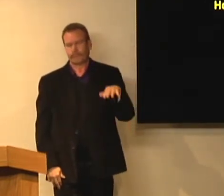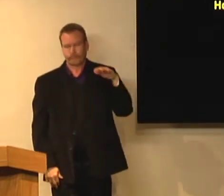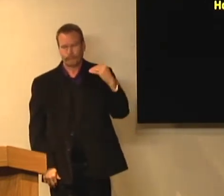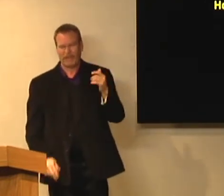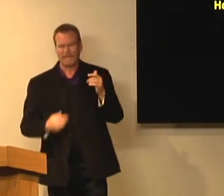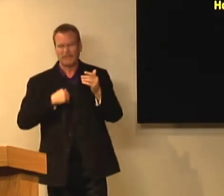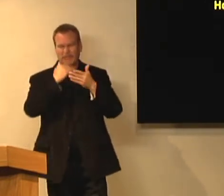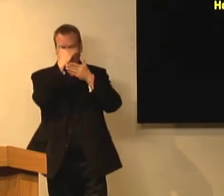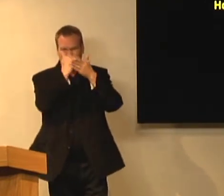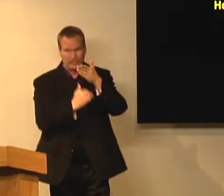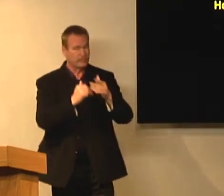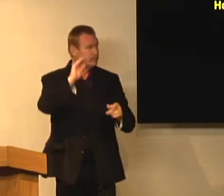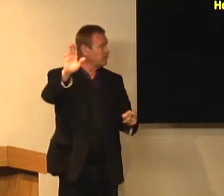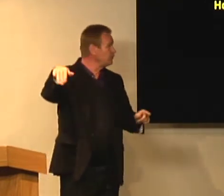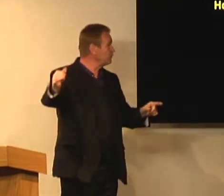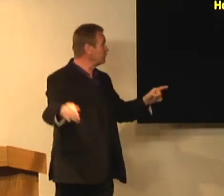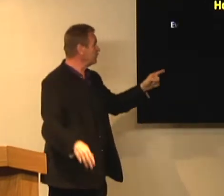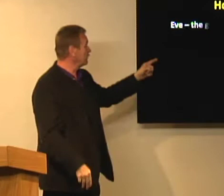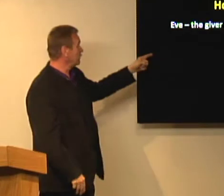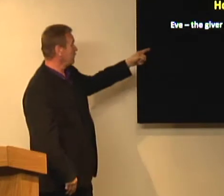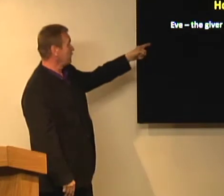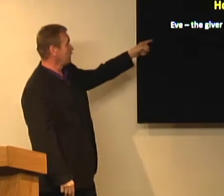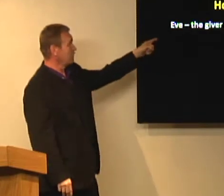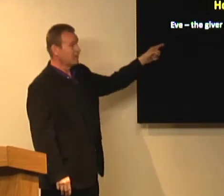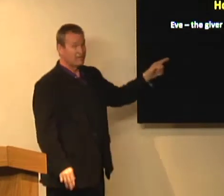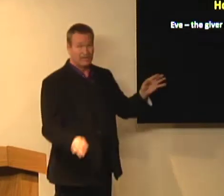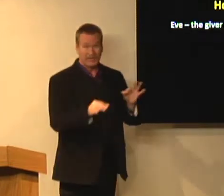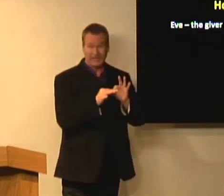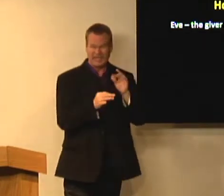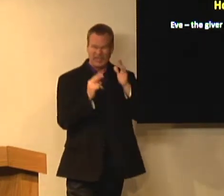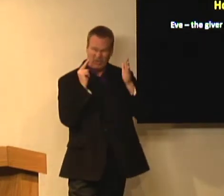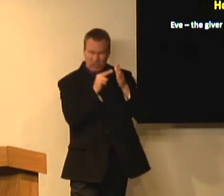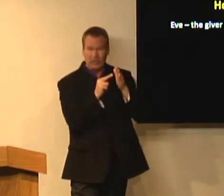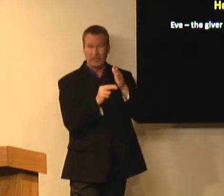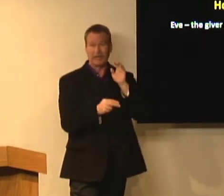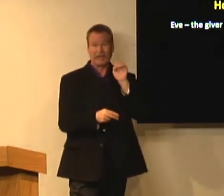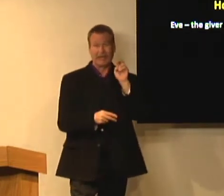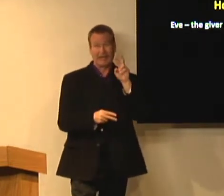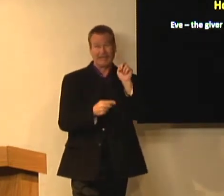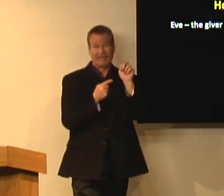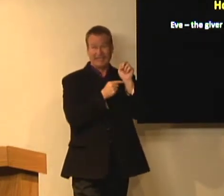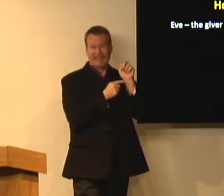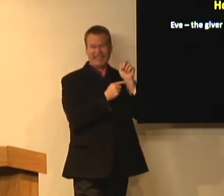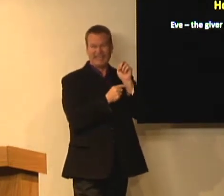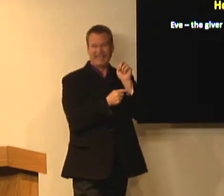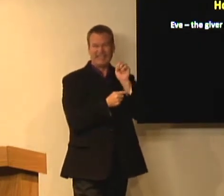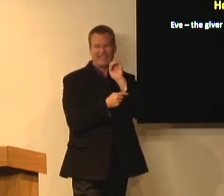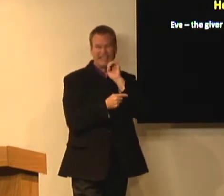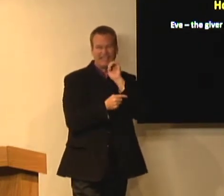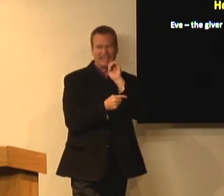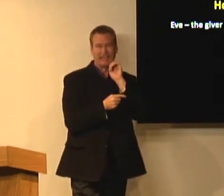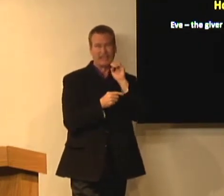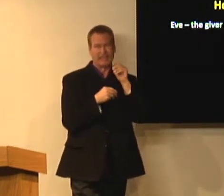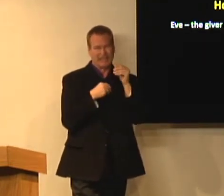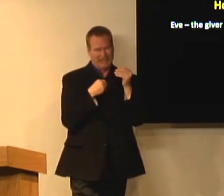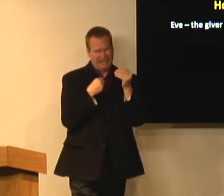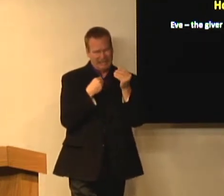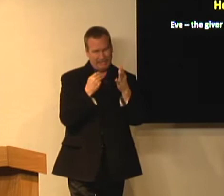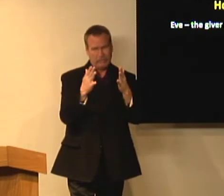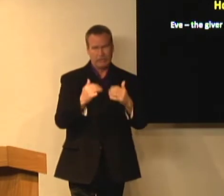And another thing that is so important that we see is to honor her like Eve.